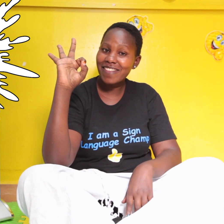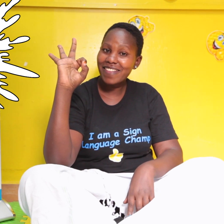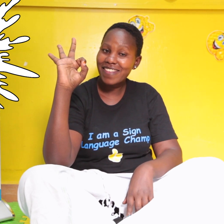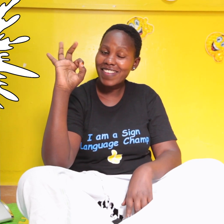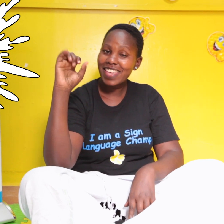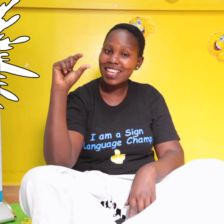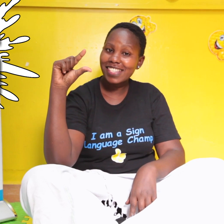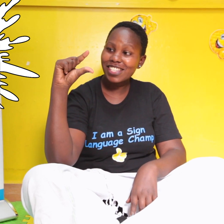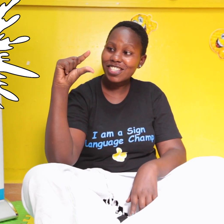G,